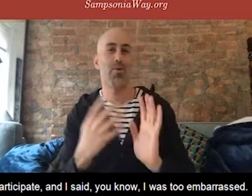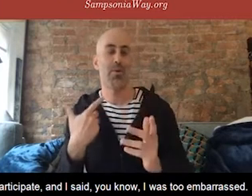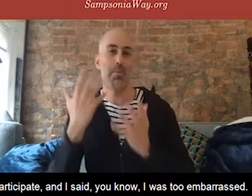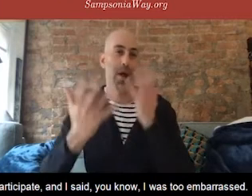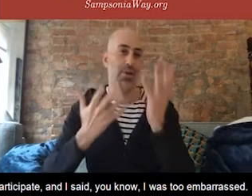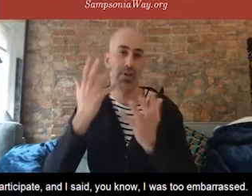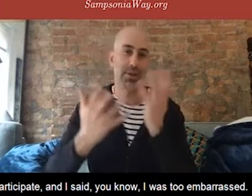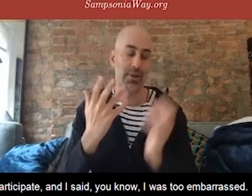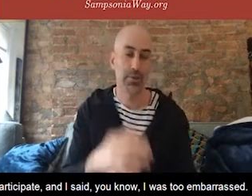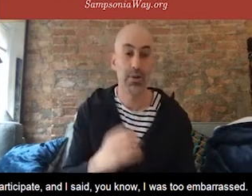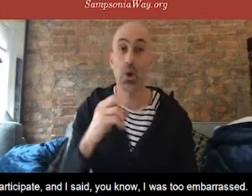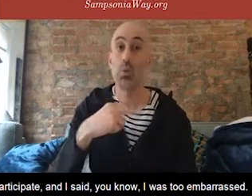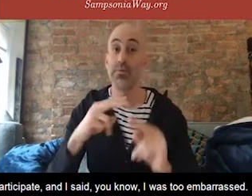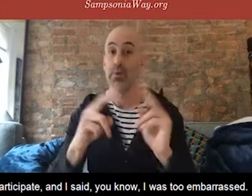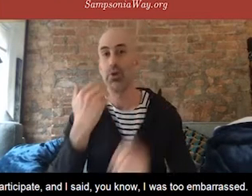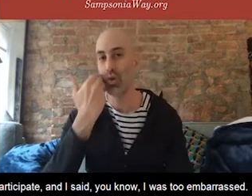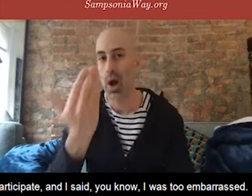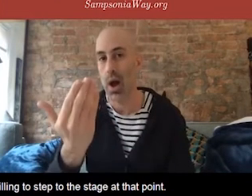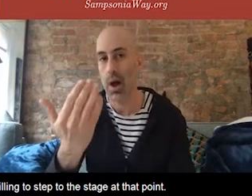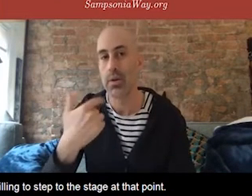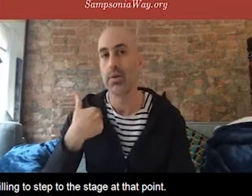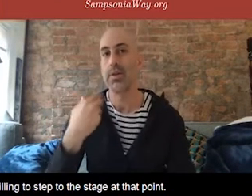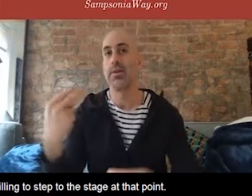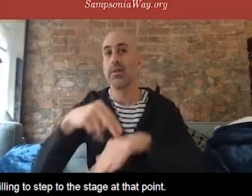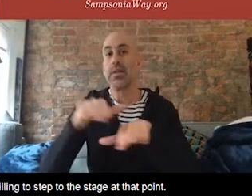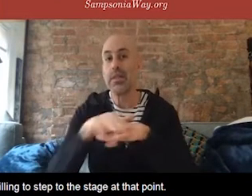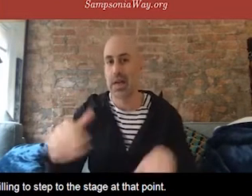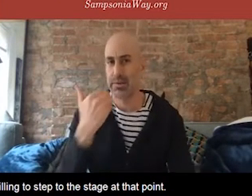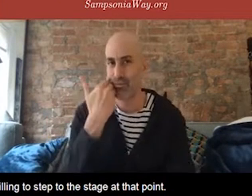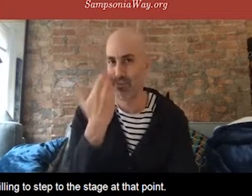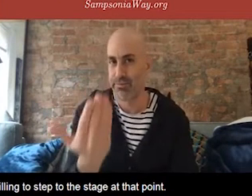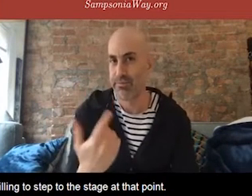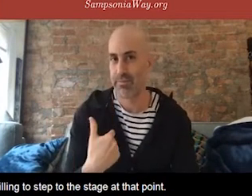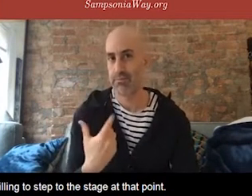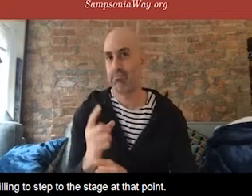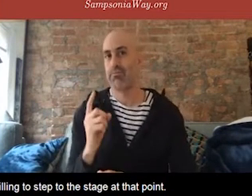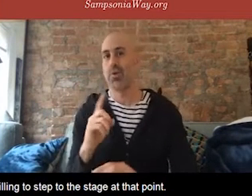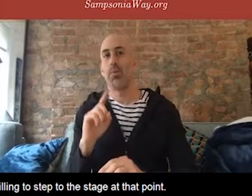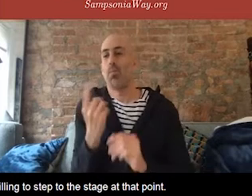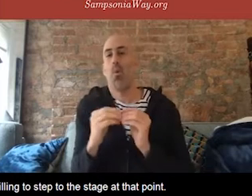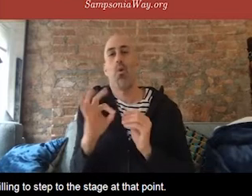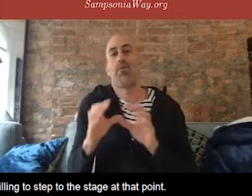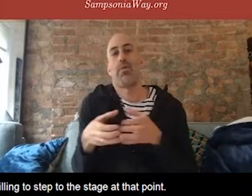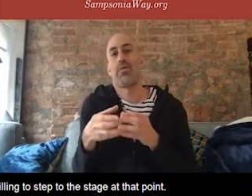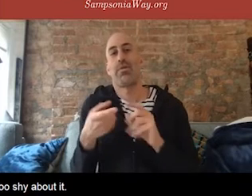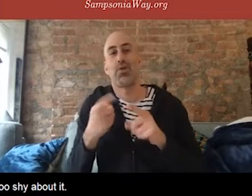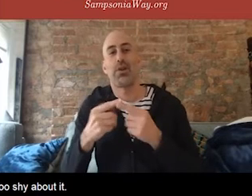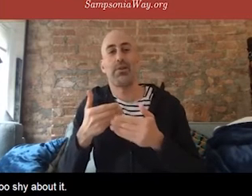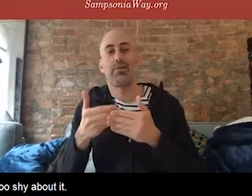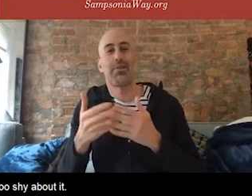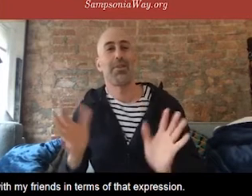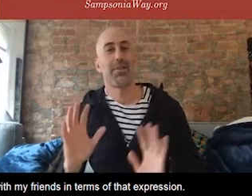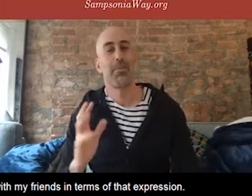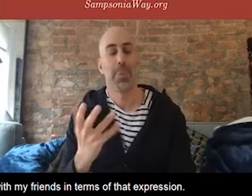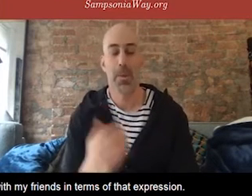participate. And I said, I was too embarrassed. I was very shy at that time. I was unwilling to step to the stage at that point because I was too